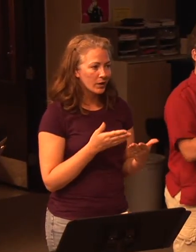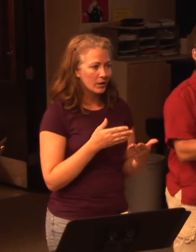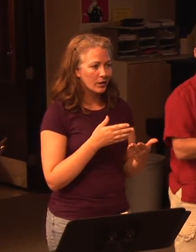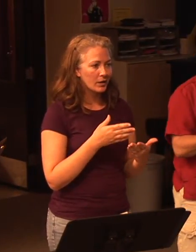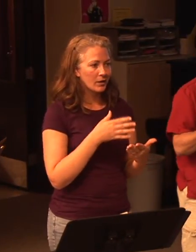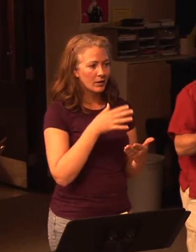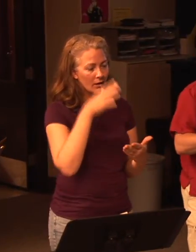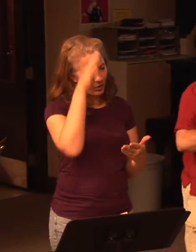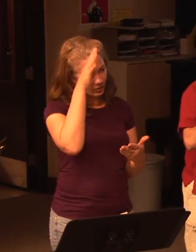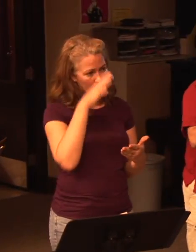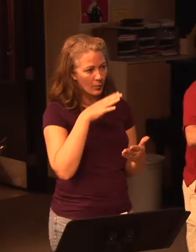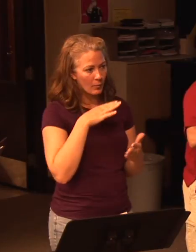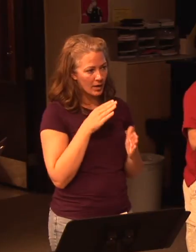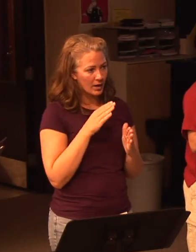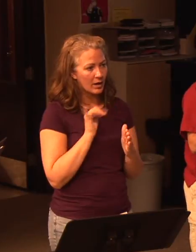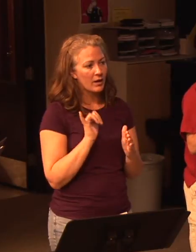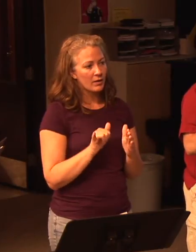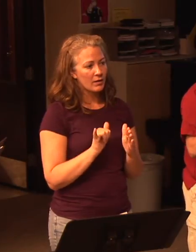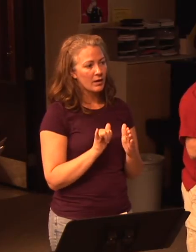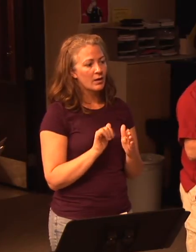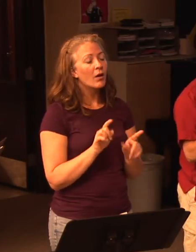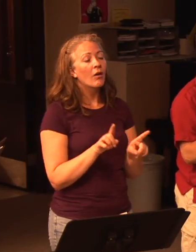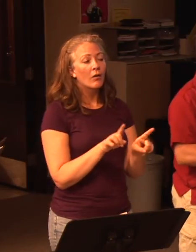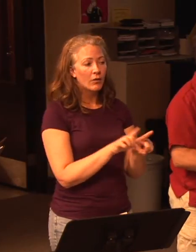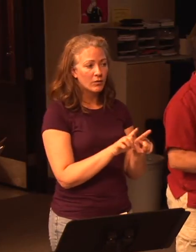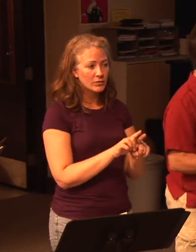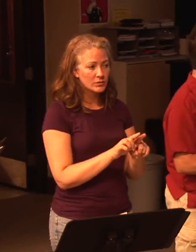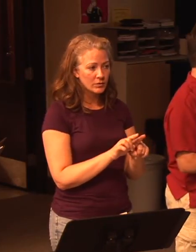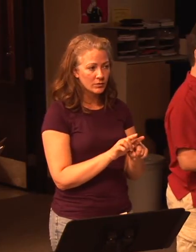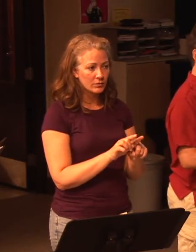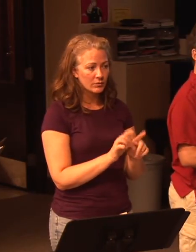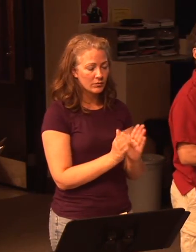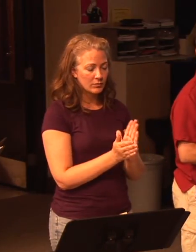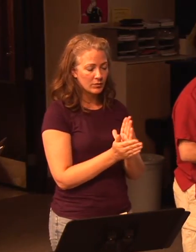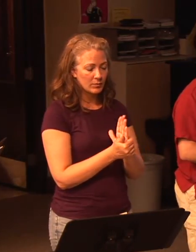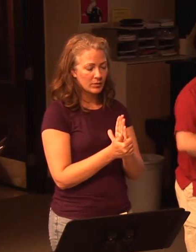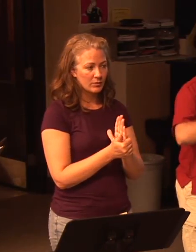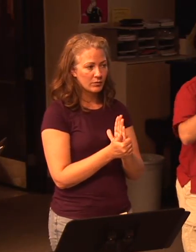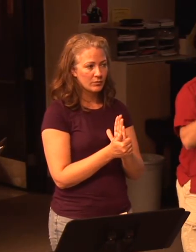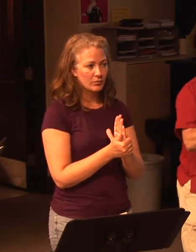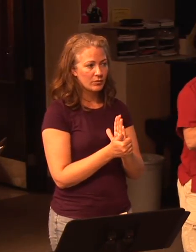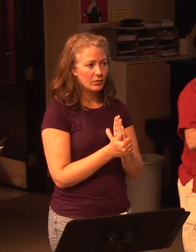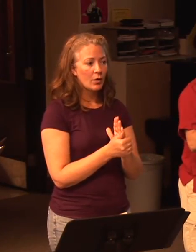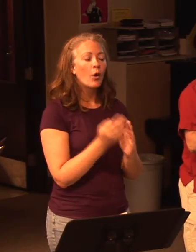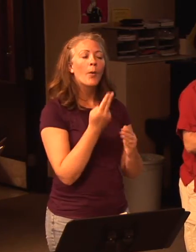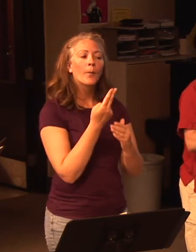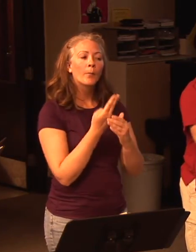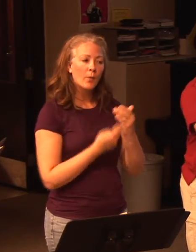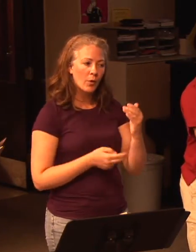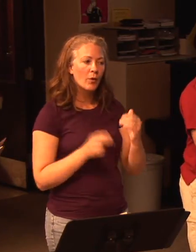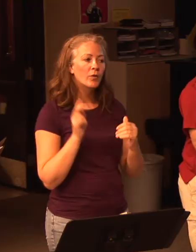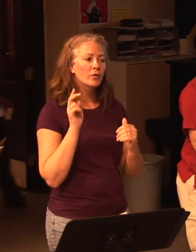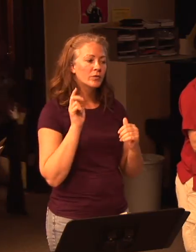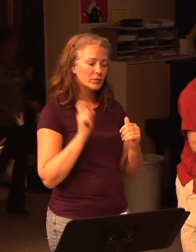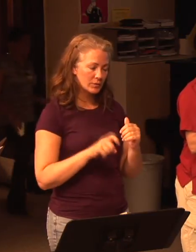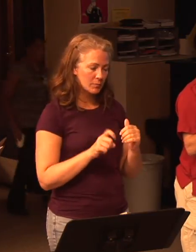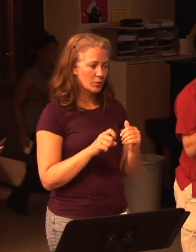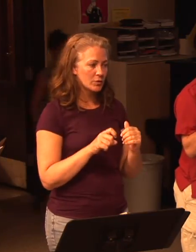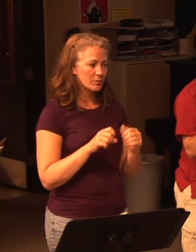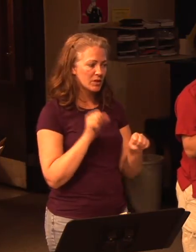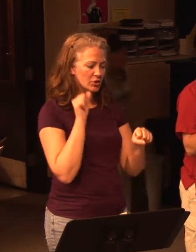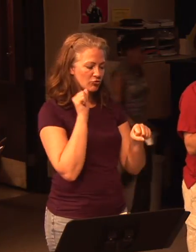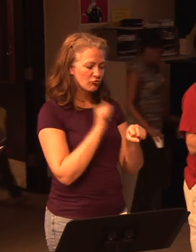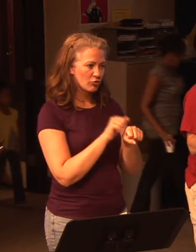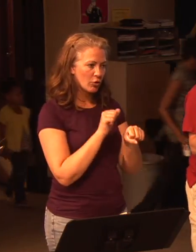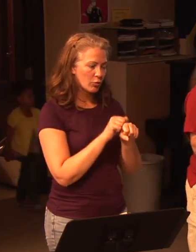Guy who's also, you know, it's kind of hard to catch her in adultery and not catch him. But they're both supposed to be stoned, is what the law said, right? It's in the Bible.